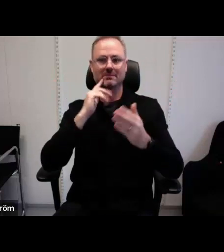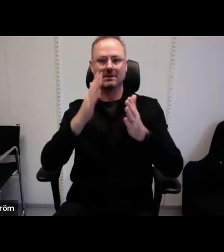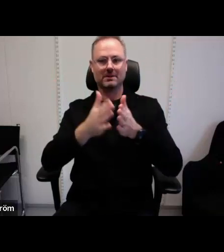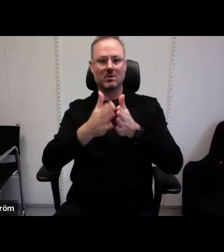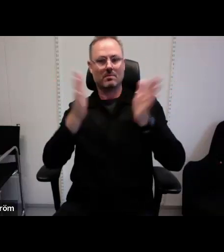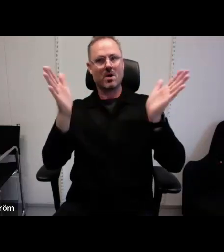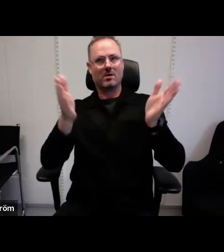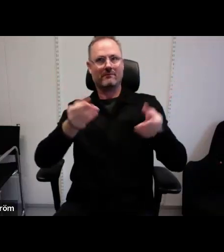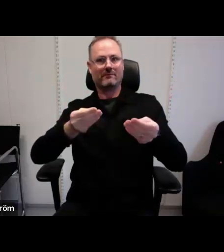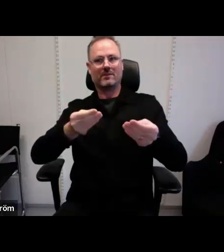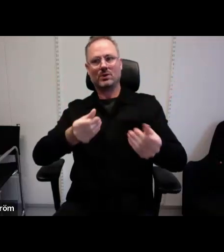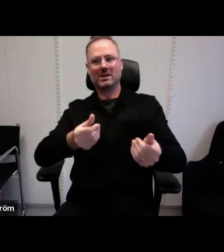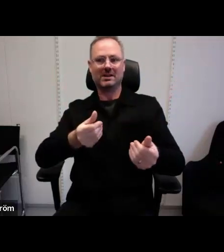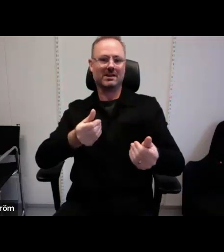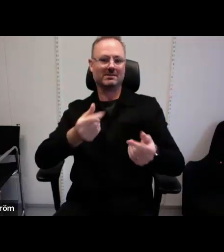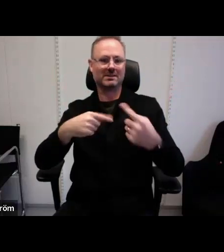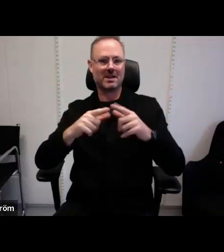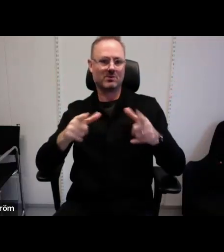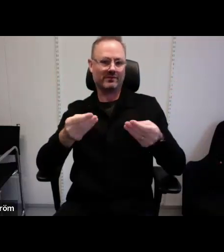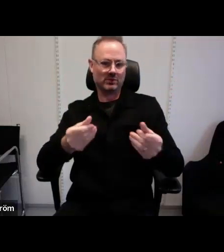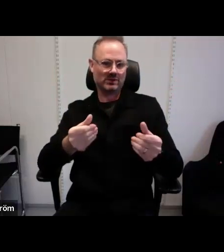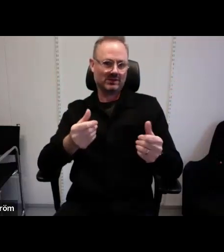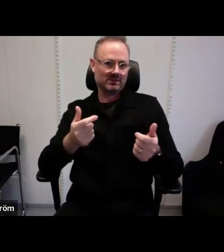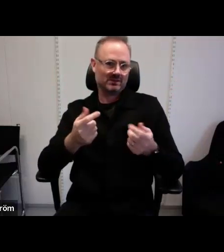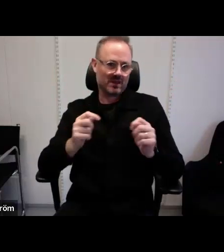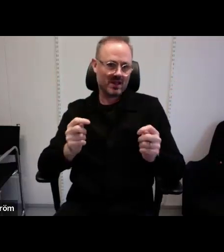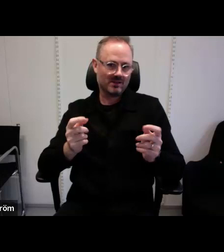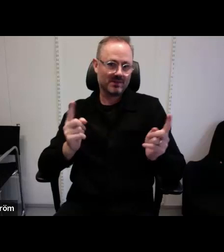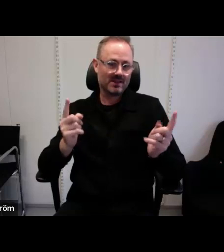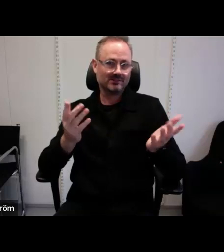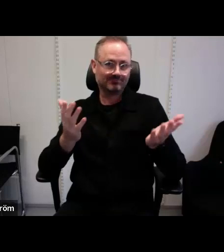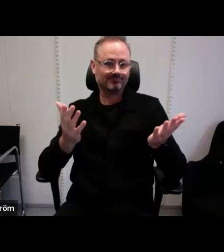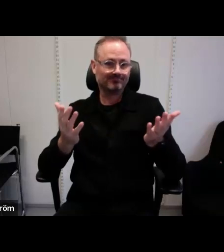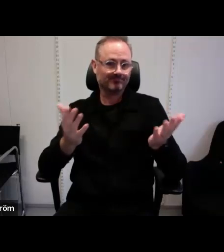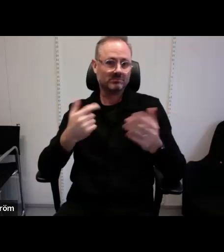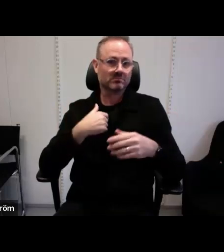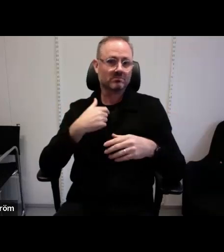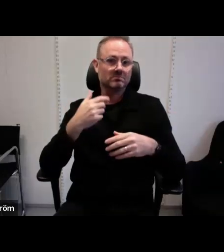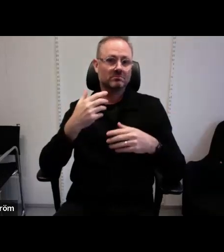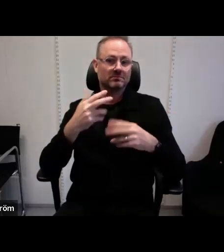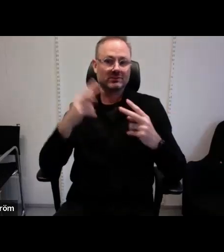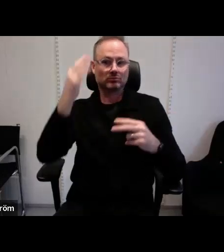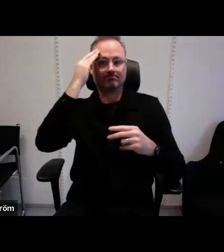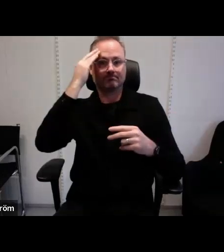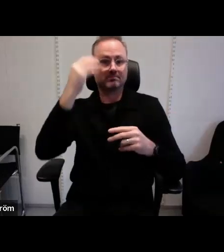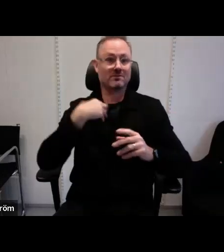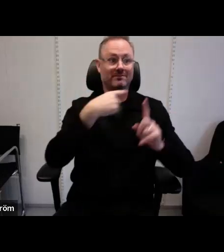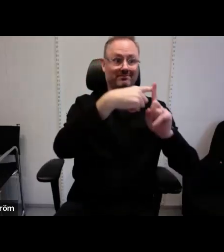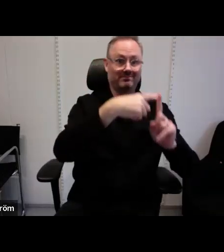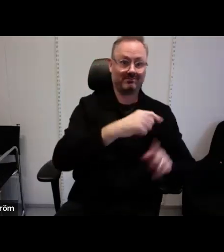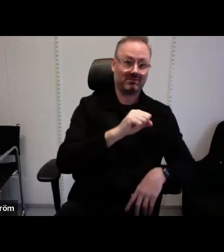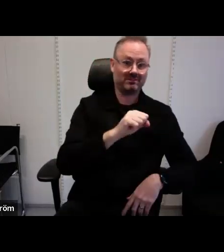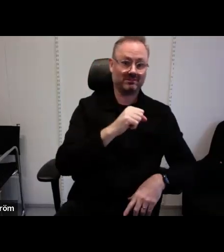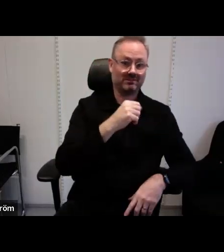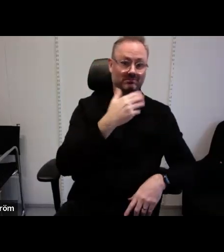really in that sort of detailed way. It's much more of a global, general language fluency. Can this person communicate?